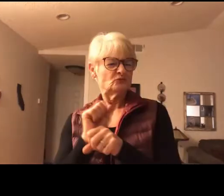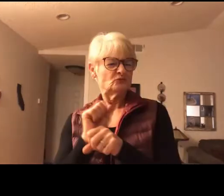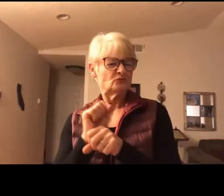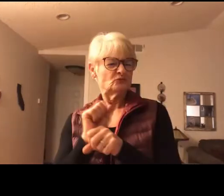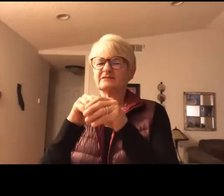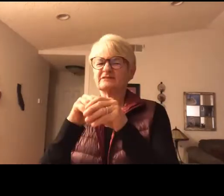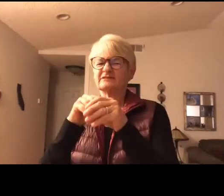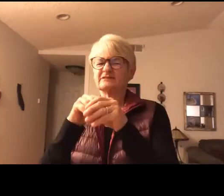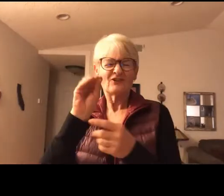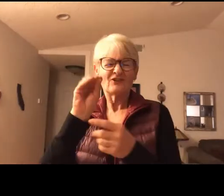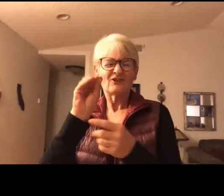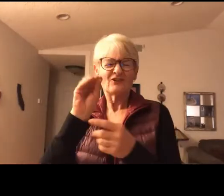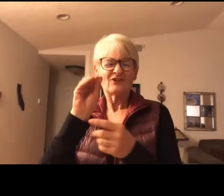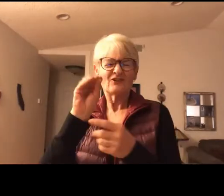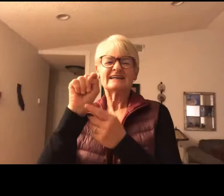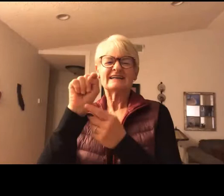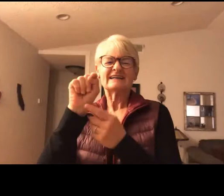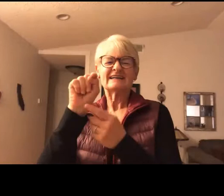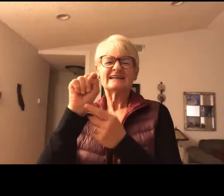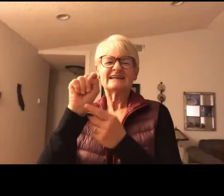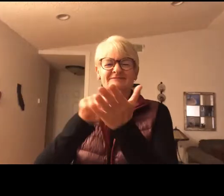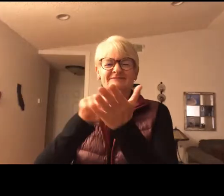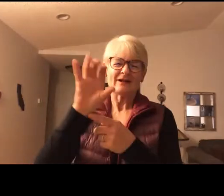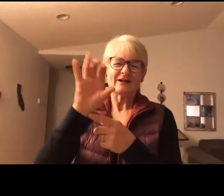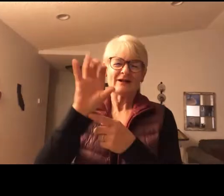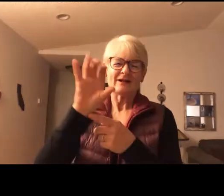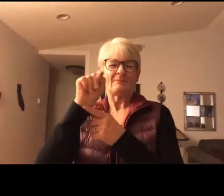a student at Berkeley.